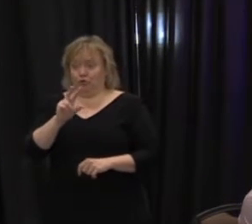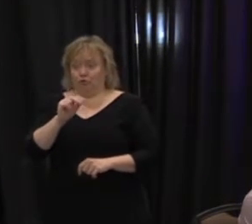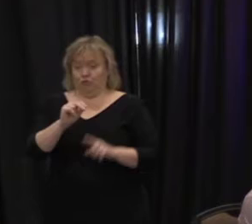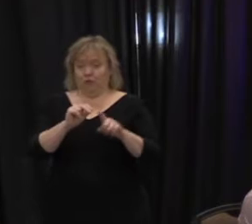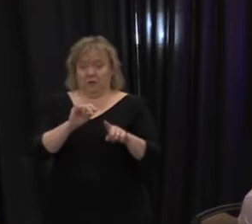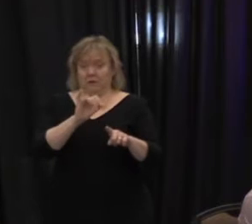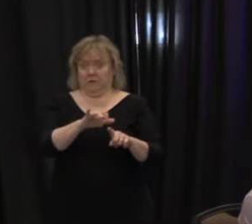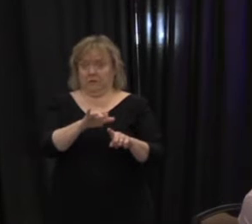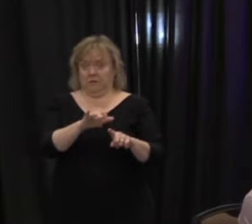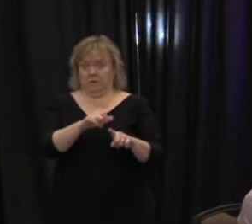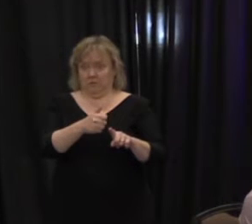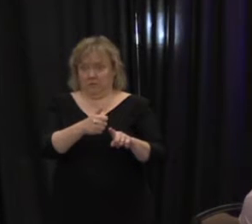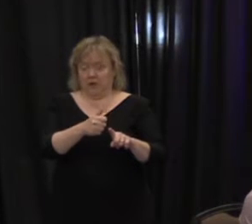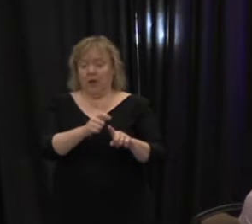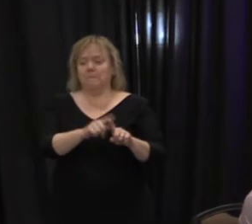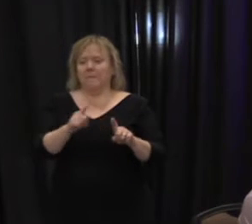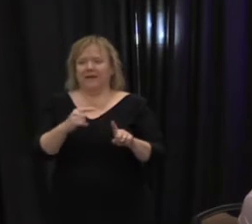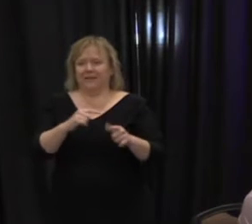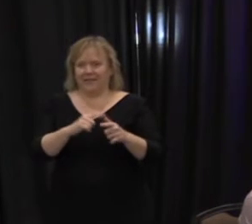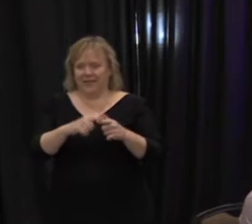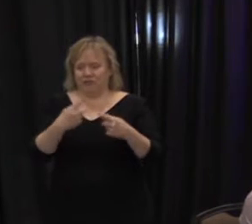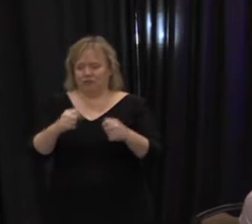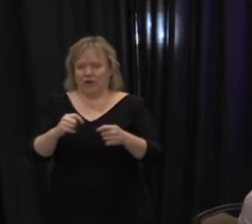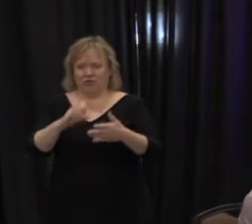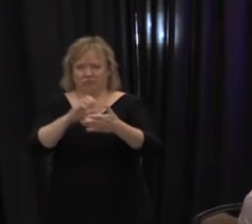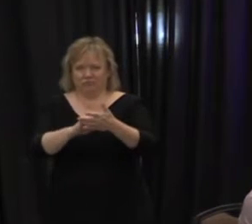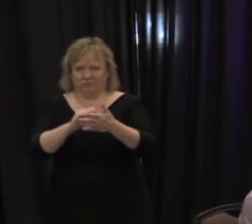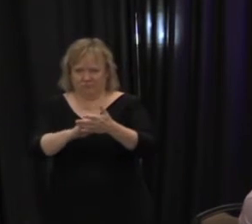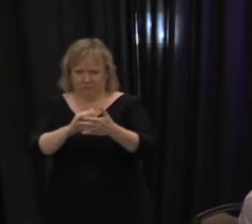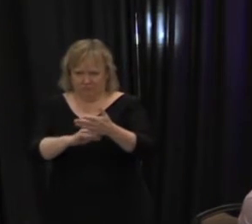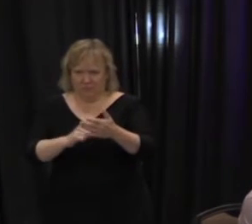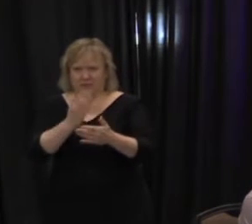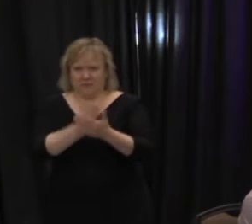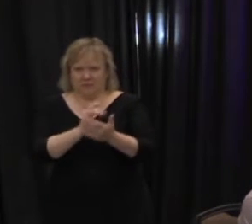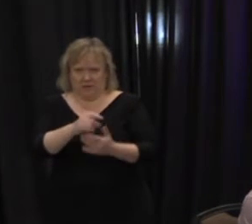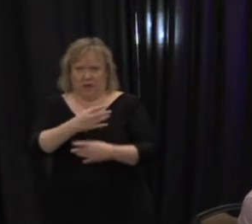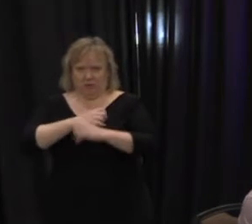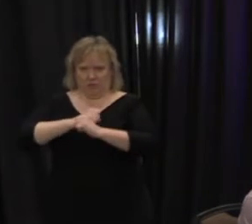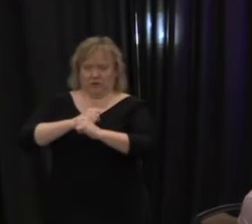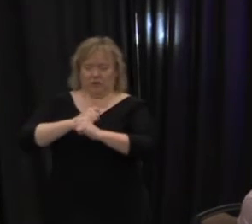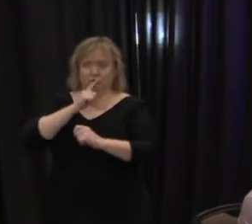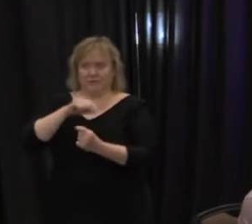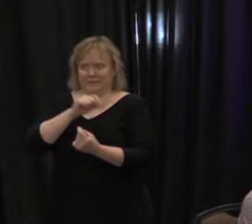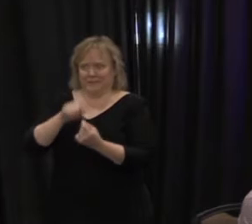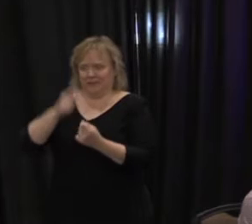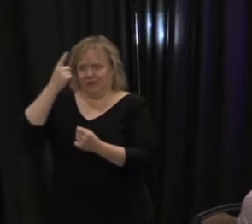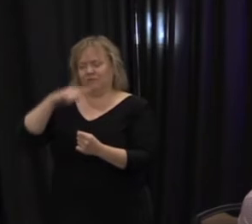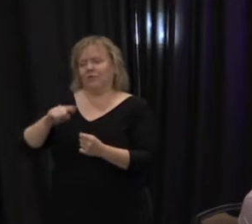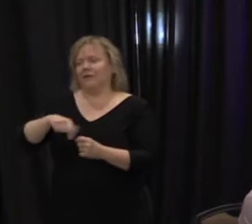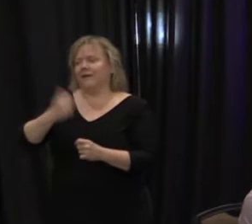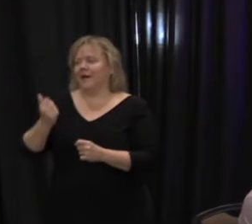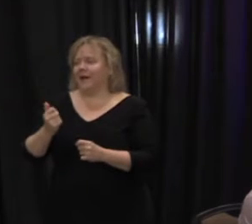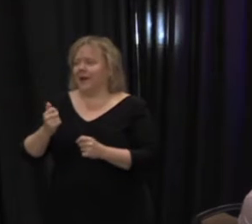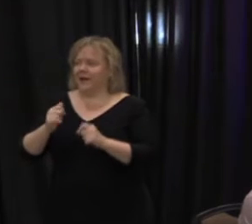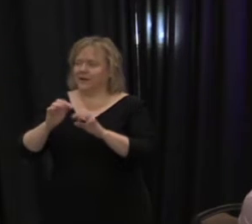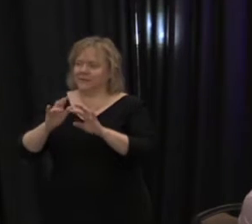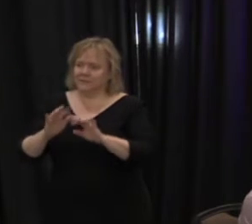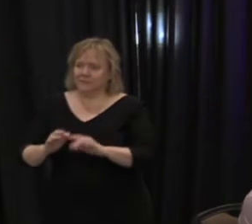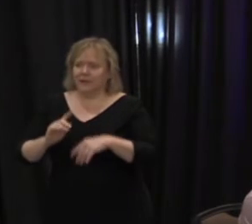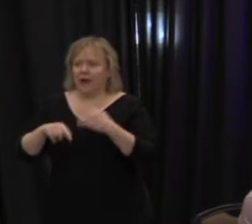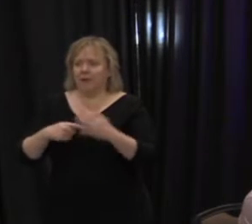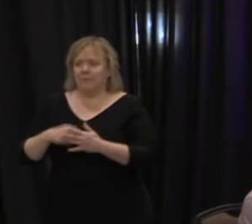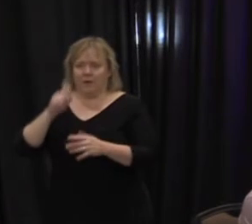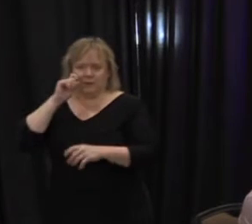for what they call any speech that facilitates sex work. And the notion is that this will be